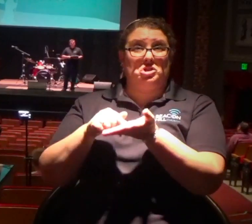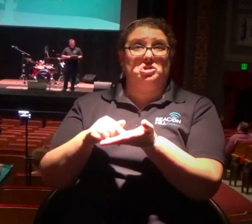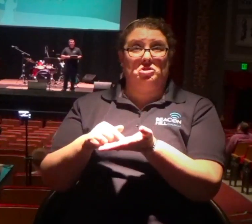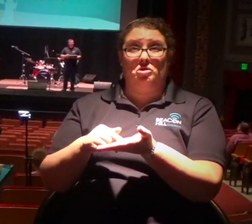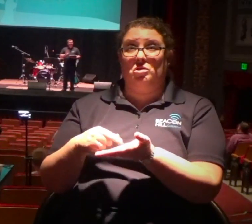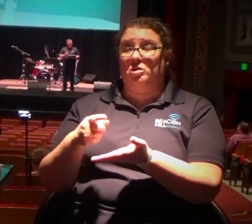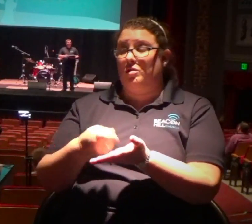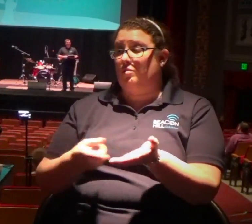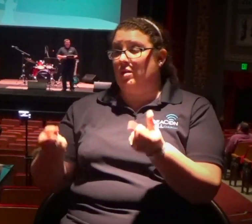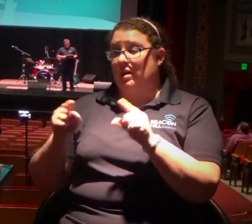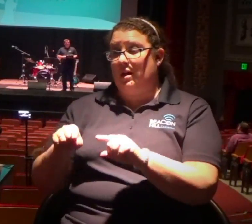Let them wallow in their sins.